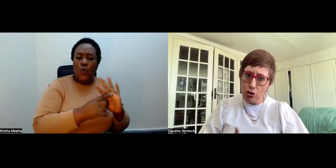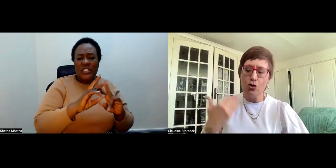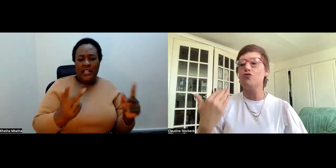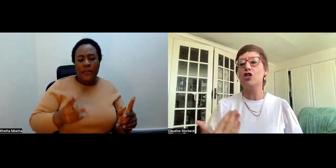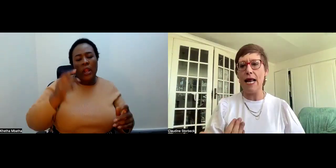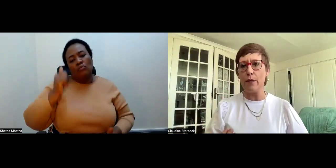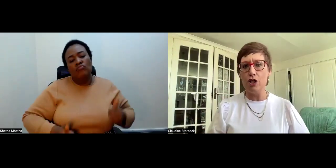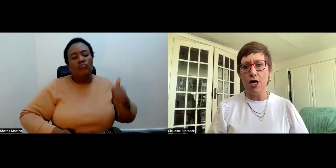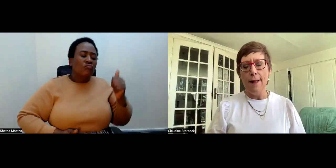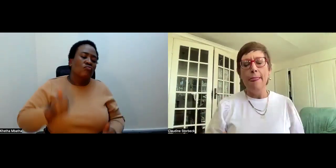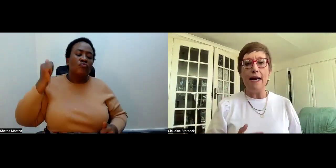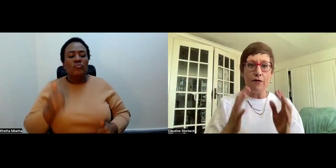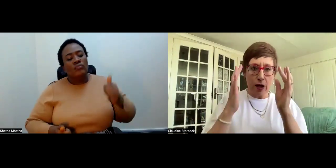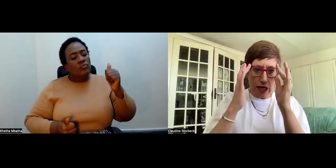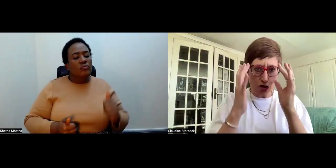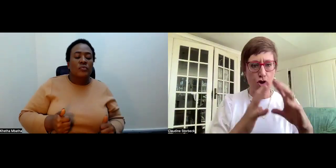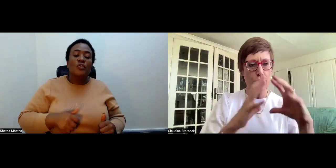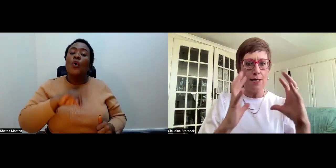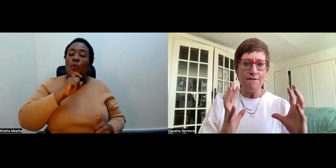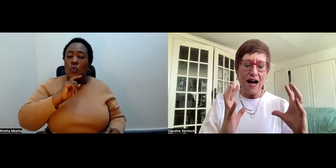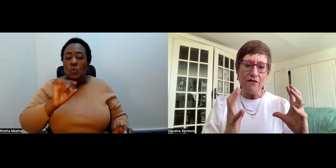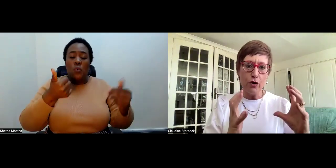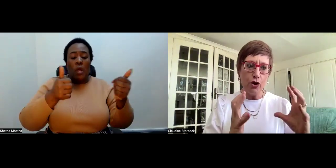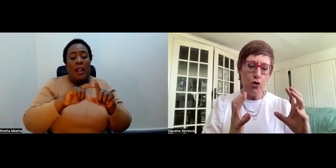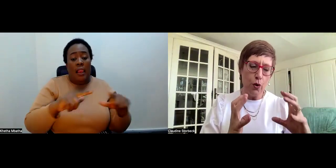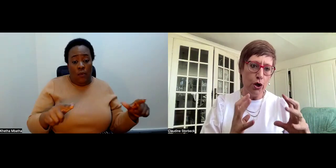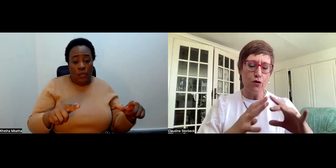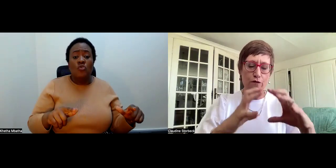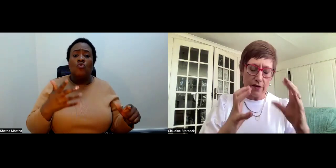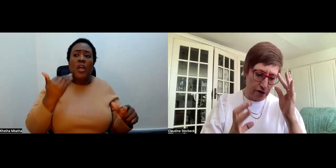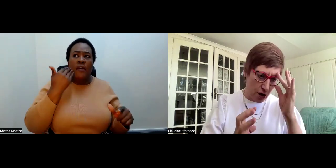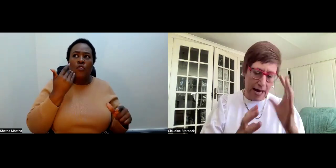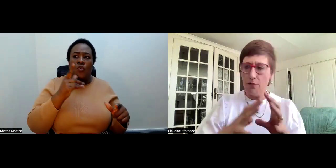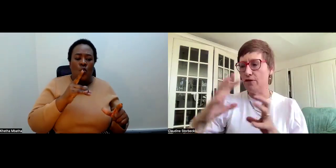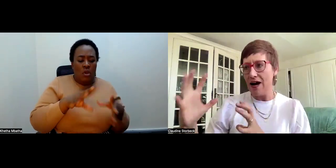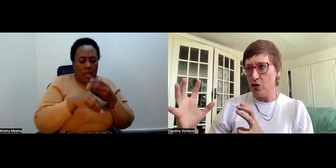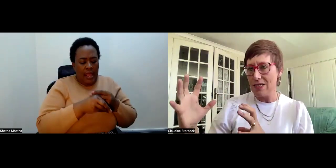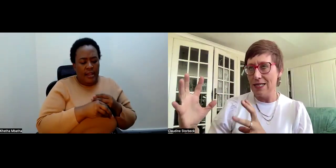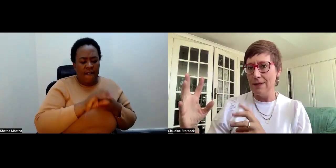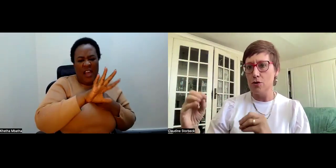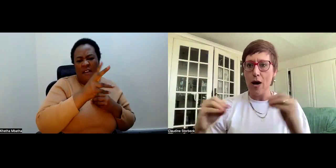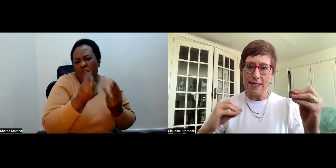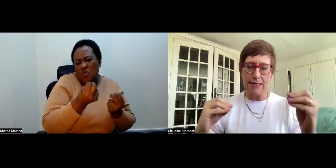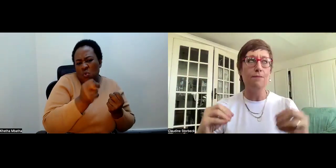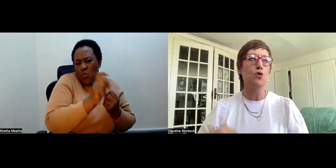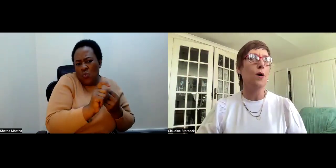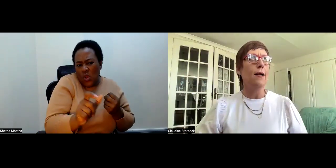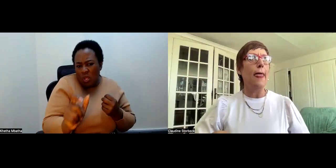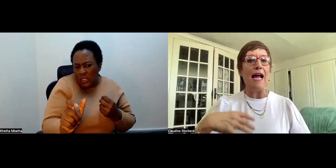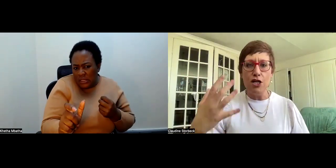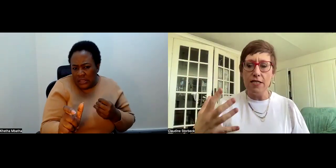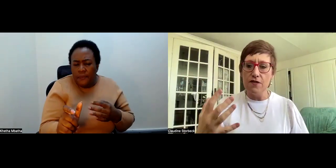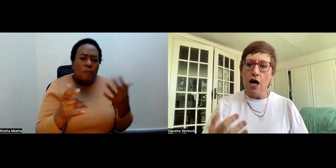we use rich language. And if we're going to introduce 5 new words or the vocab, or 5 new synonyms or antonyms